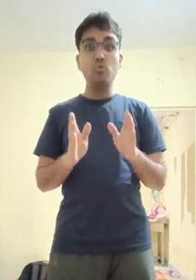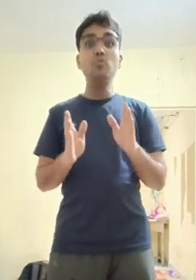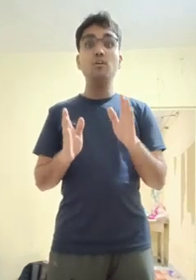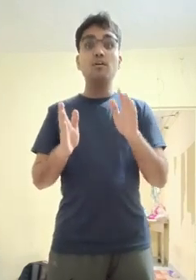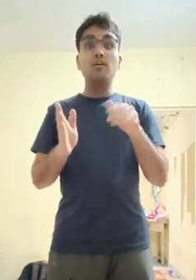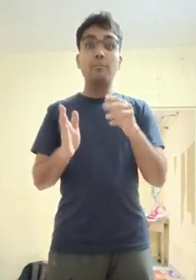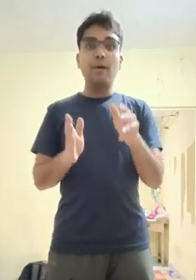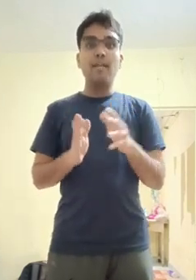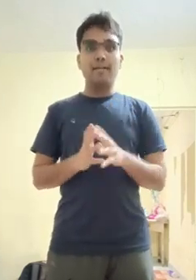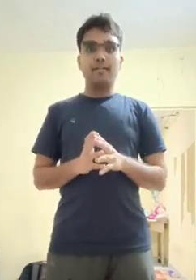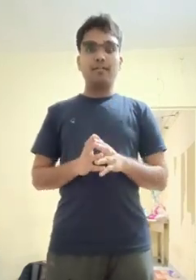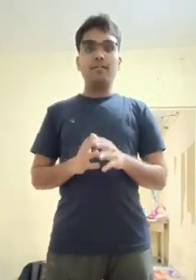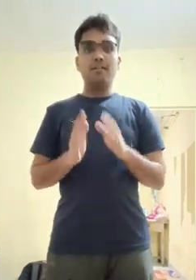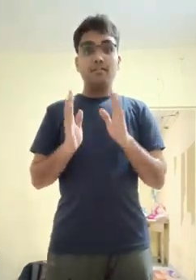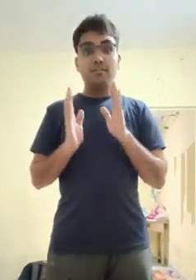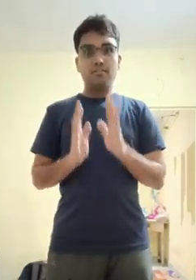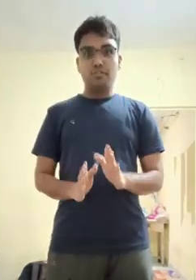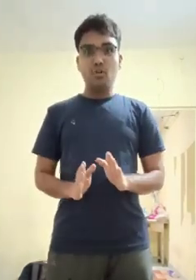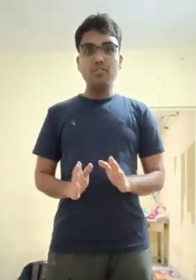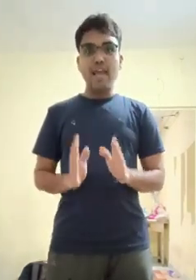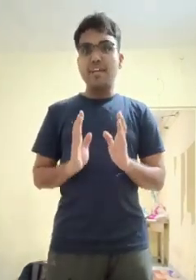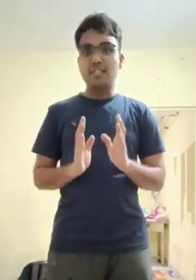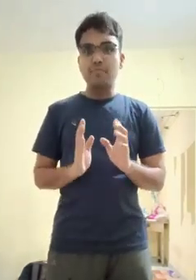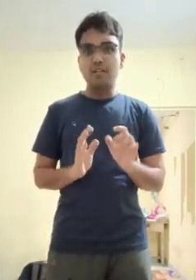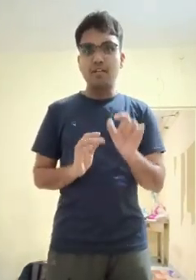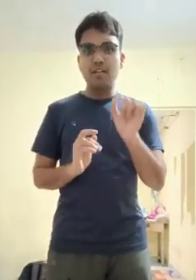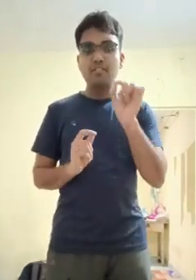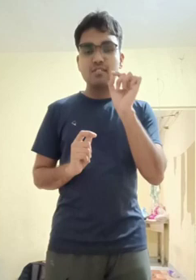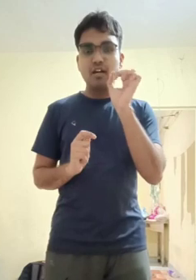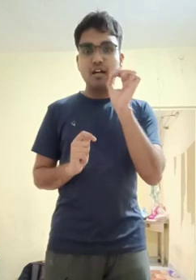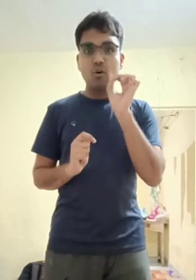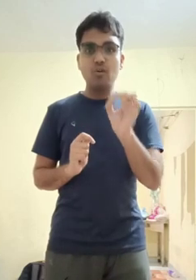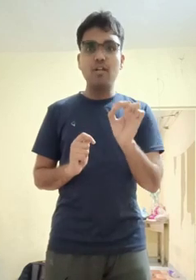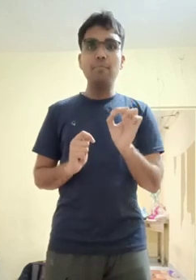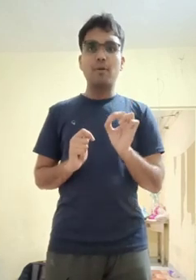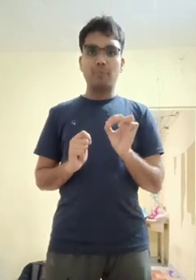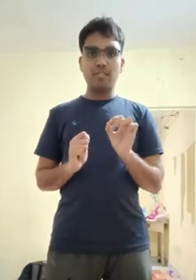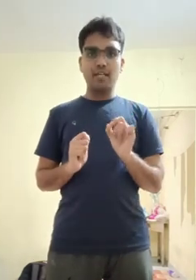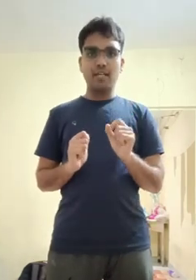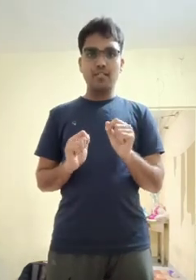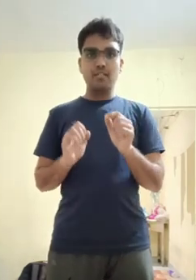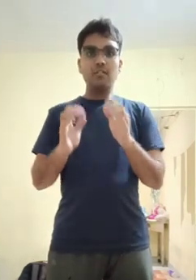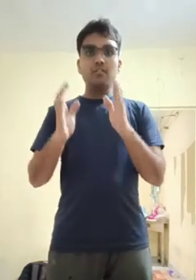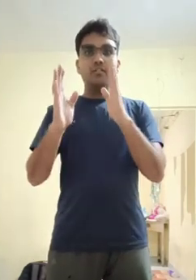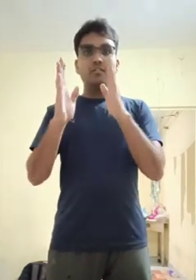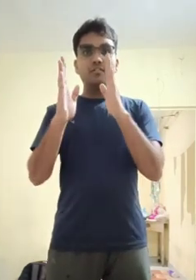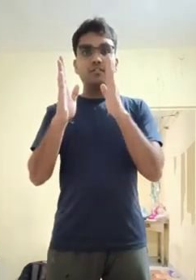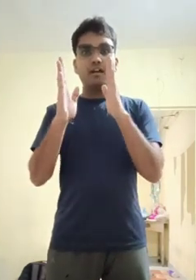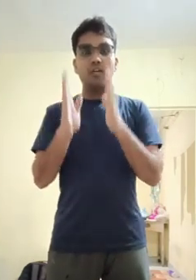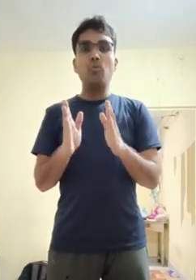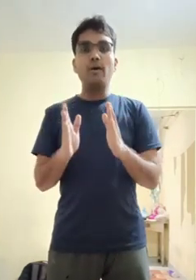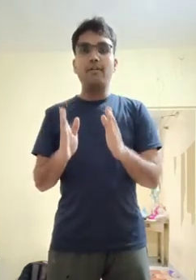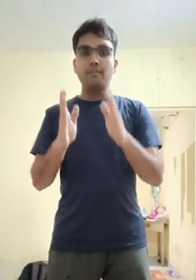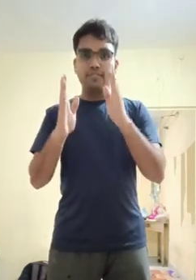to compile it. Throws exception, its only purpose is convert